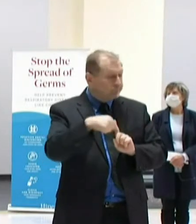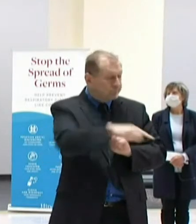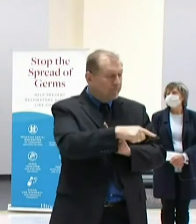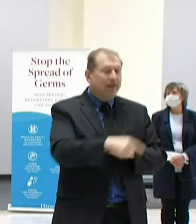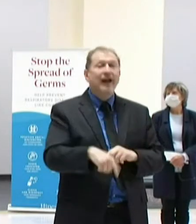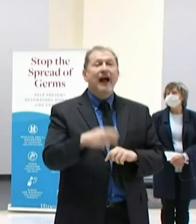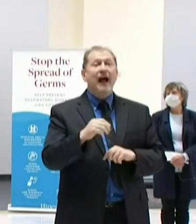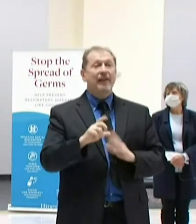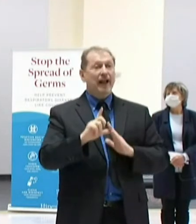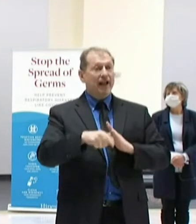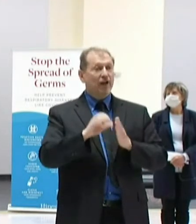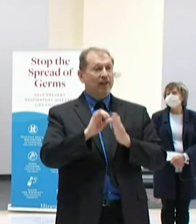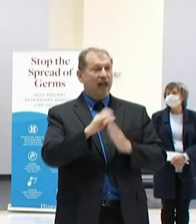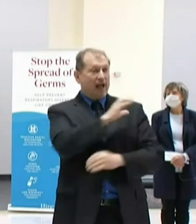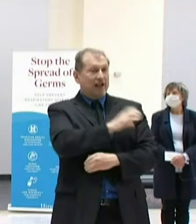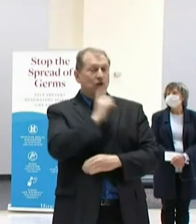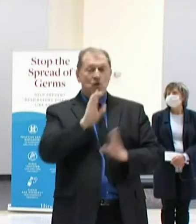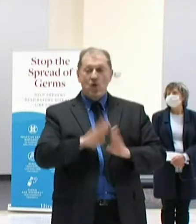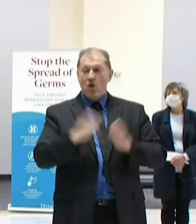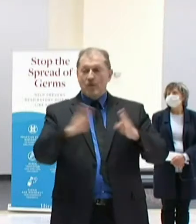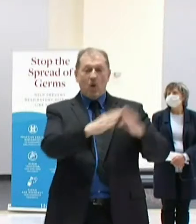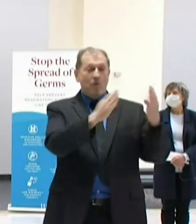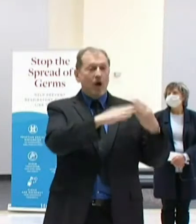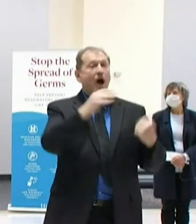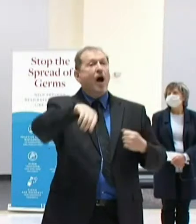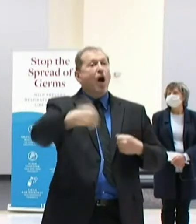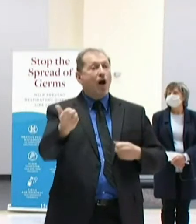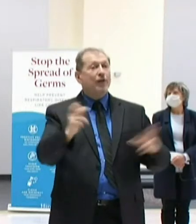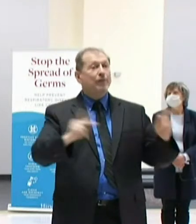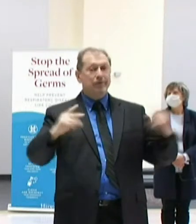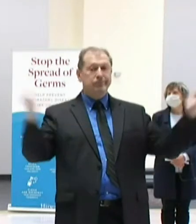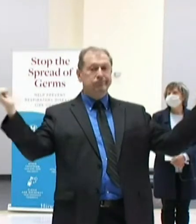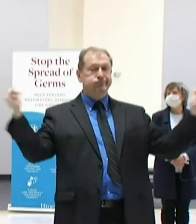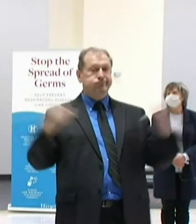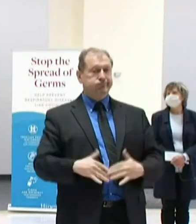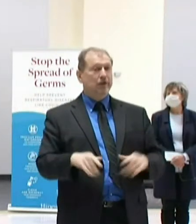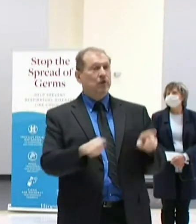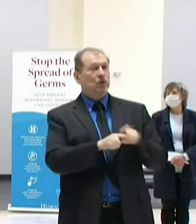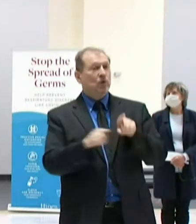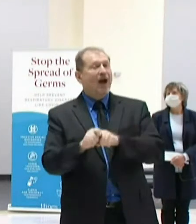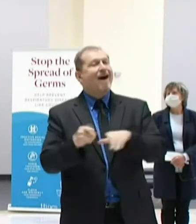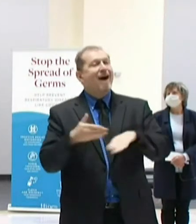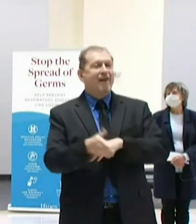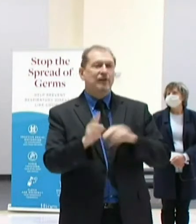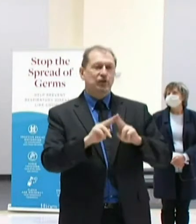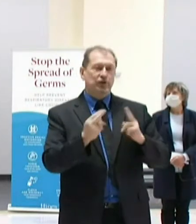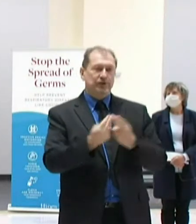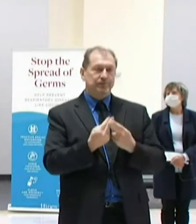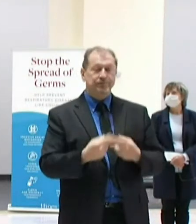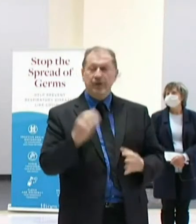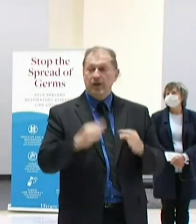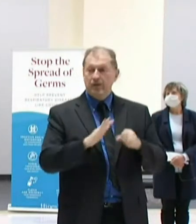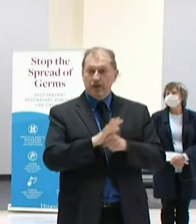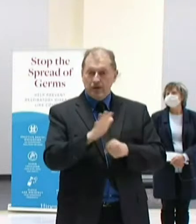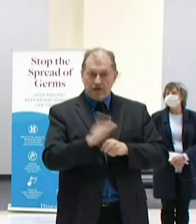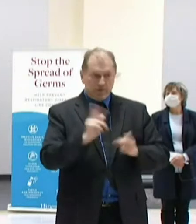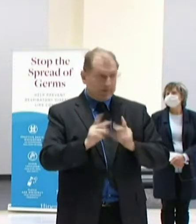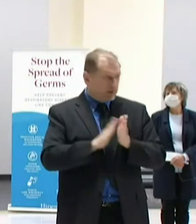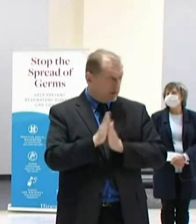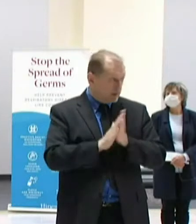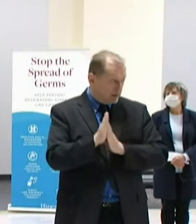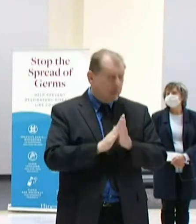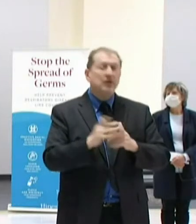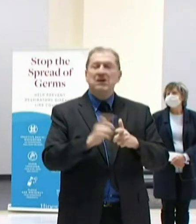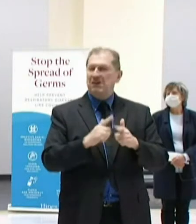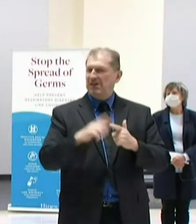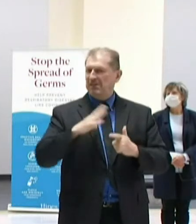will open up to area businesses and the general public too. And of course, if the demand is there, we'll be back for